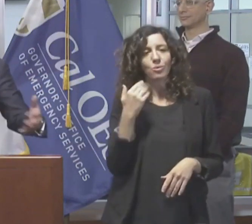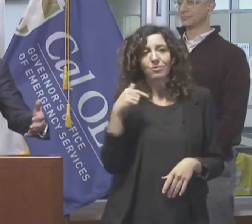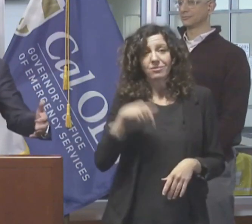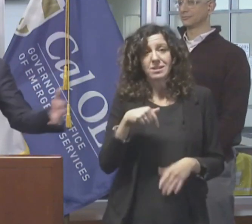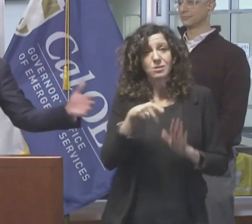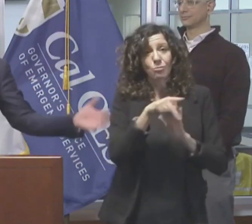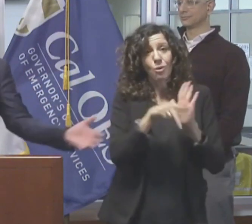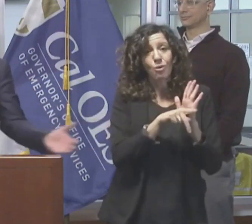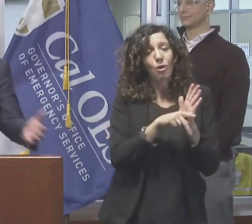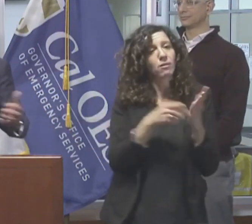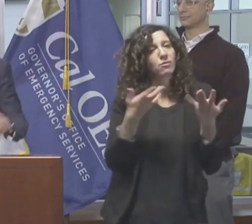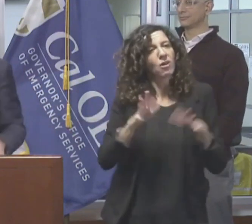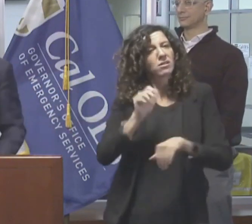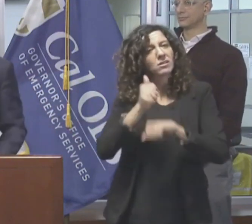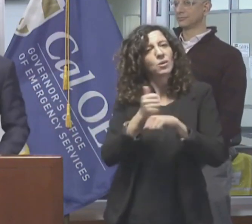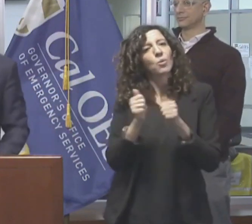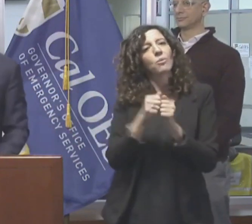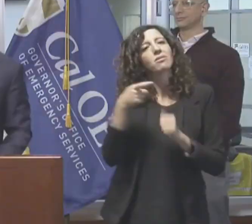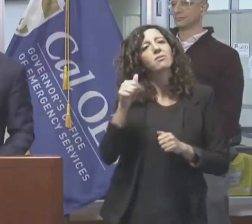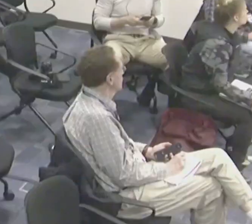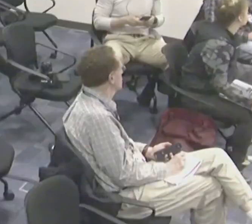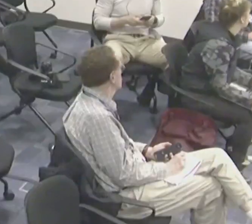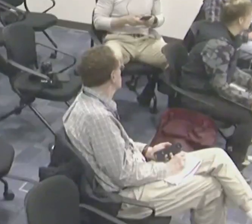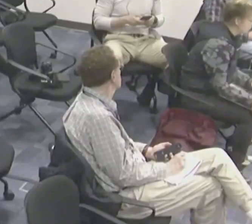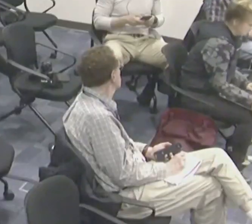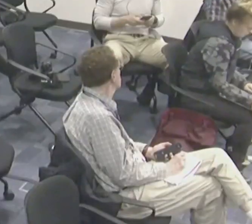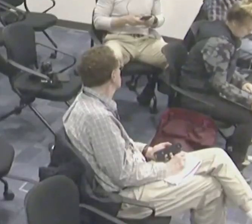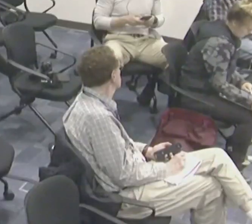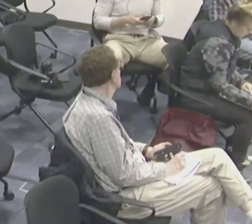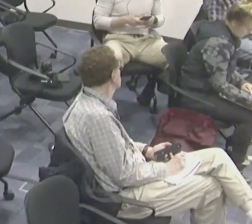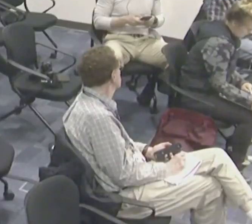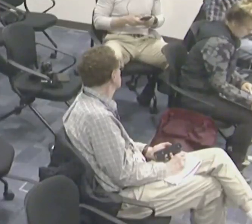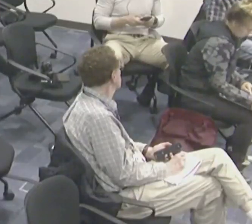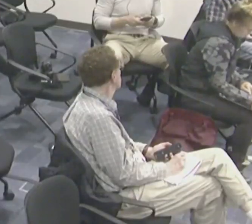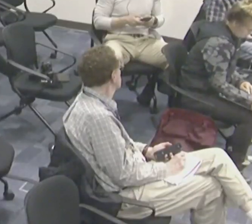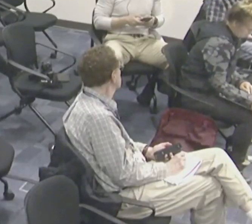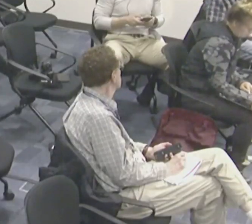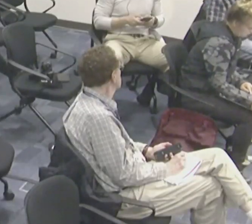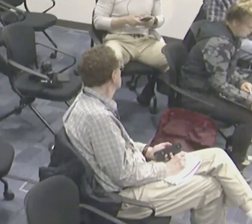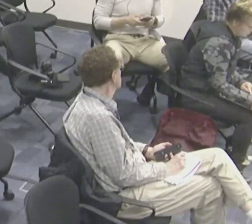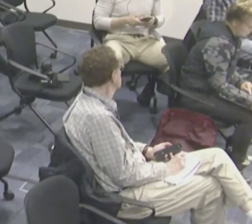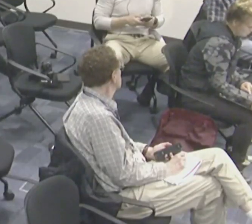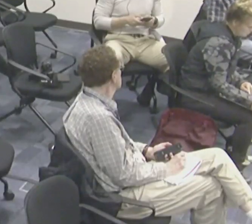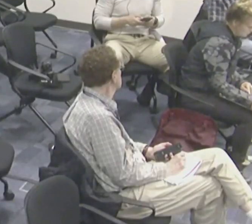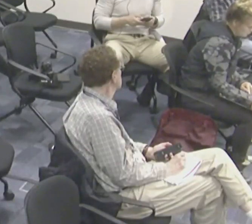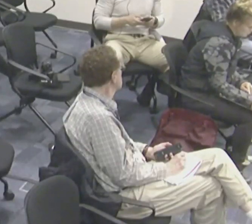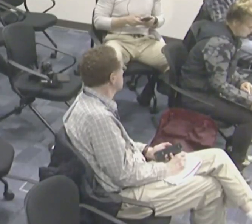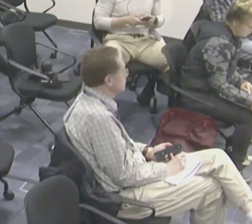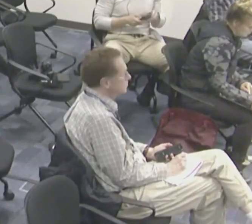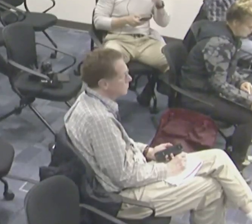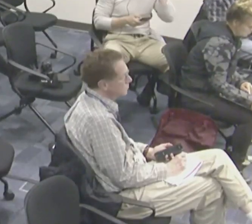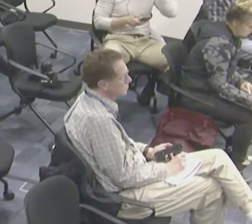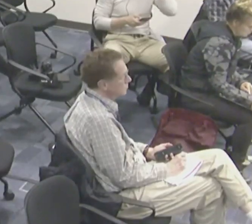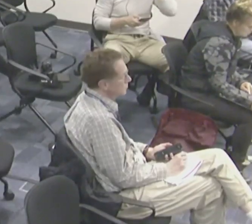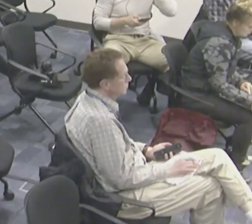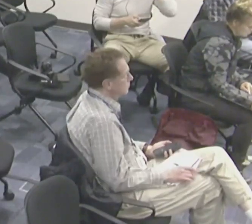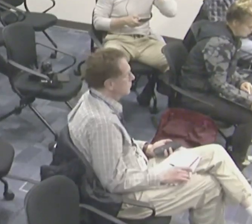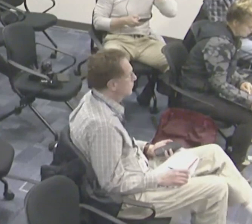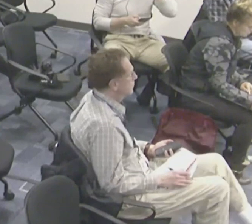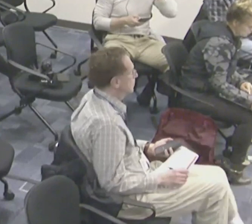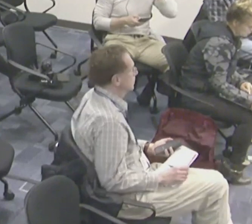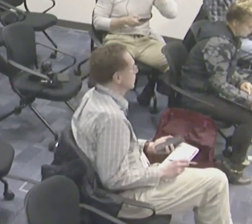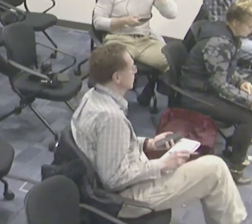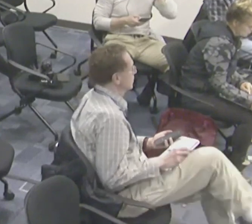our modeling that is ongoing in the state. Governor, when other states are closing schools statewide, and these are states that have rural areas too and